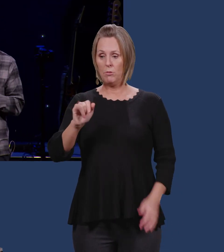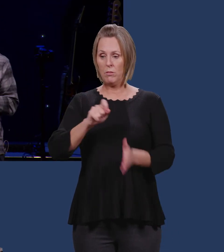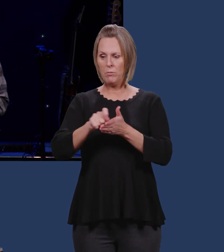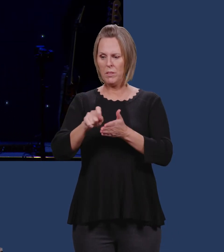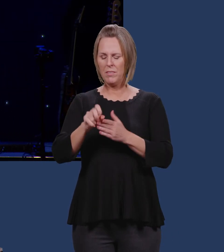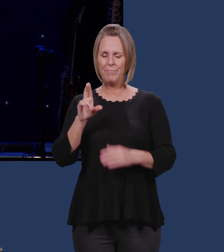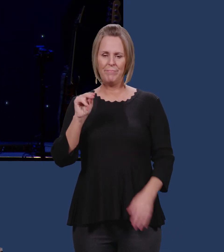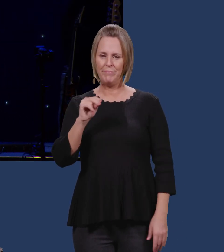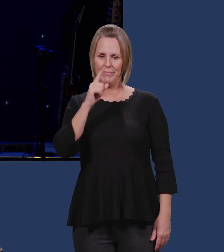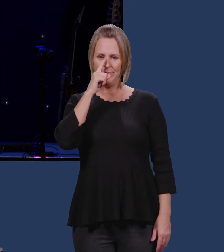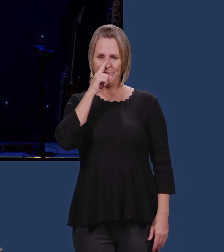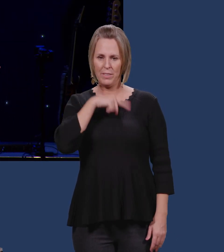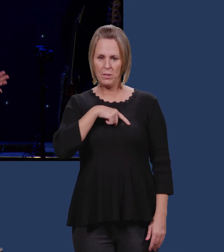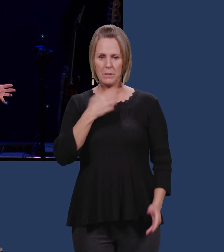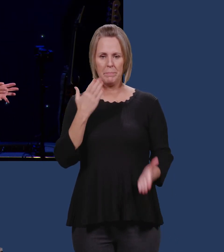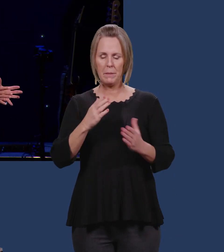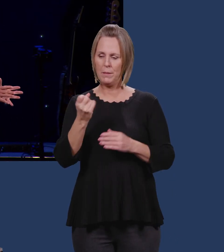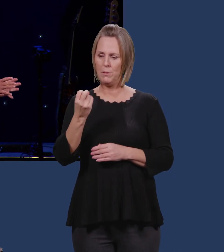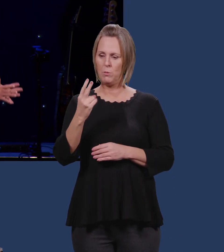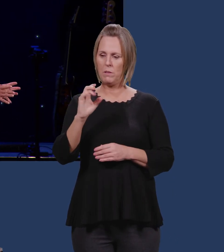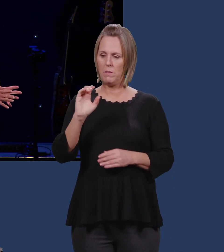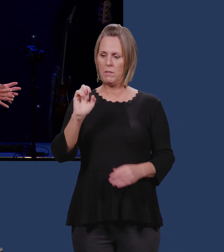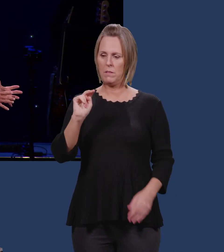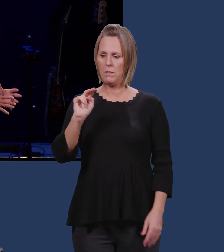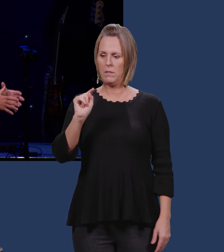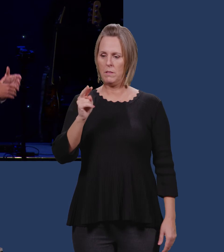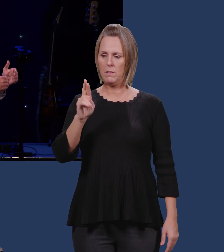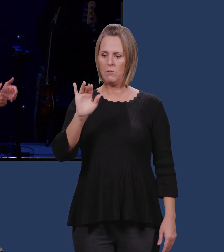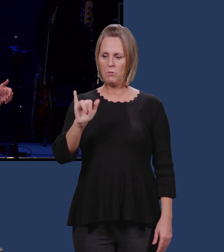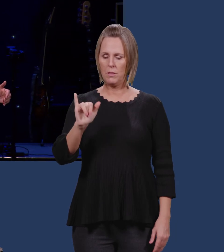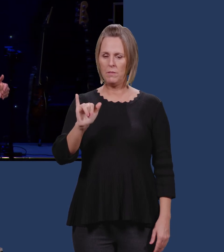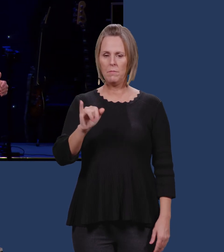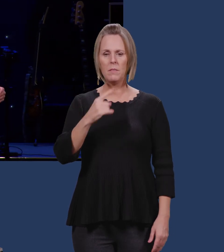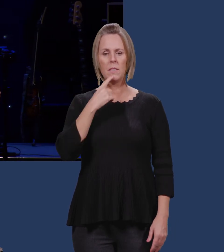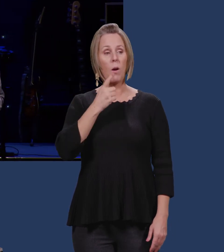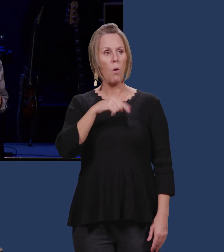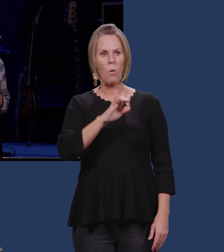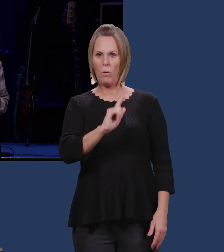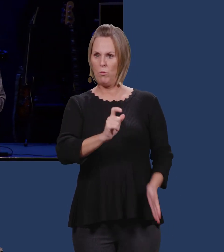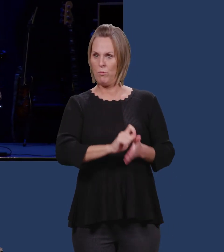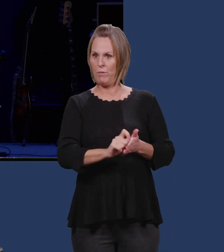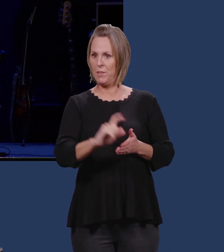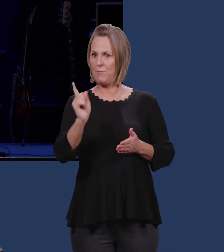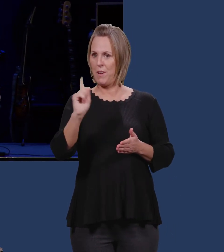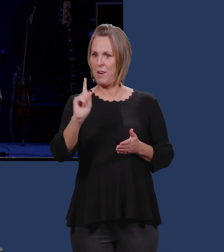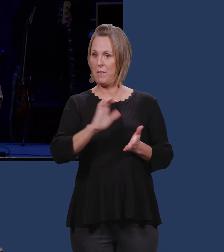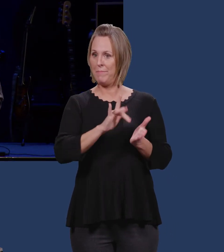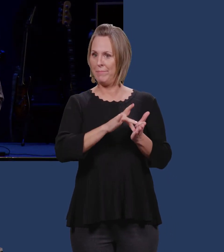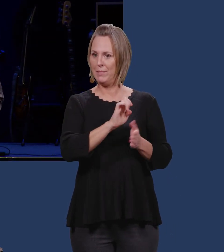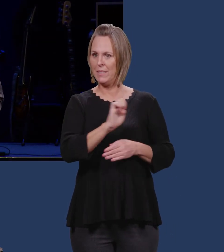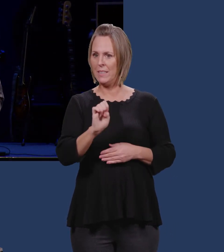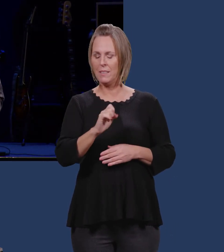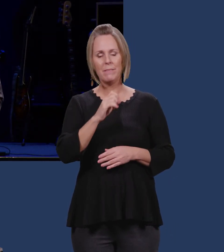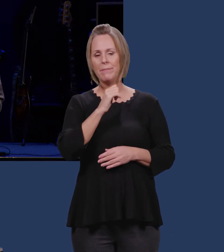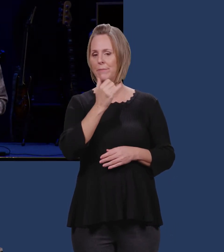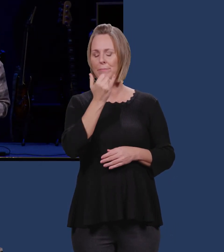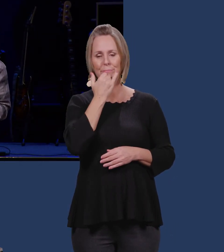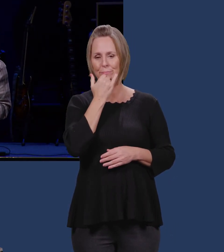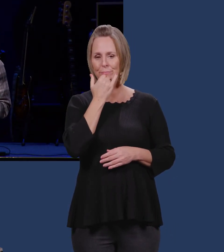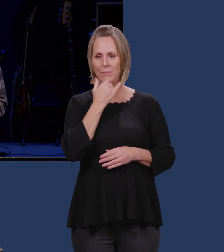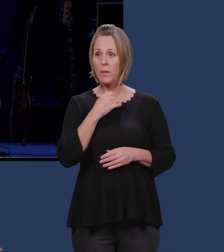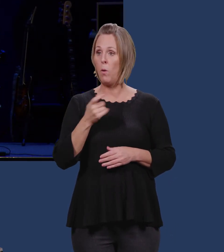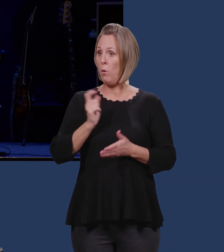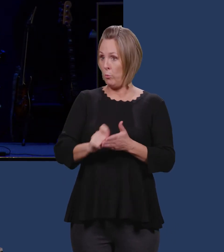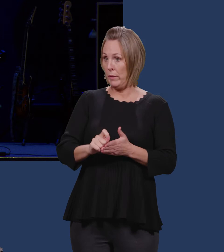probably around the 12th century. It was said that it was written in the Middle East. False. It was written in Europe. And can